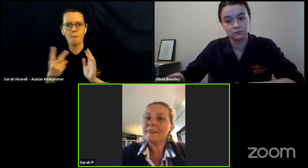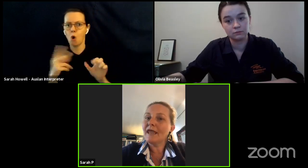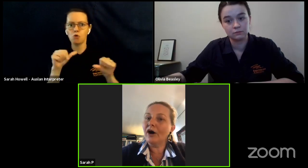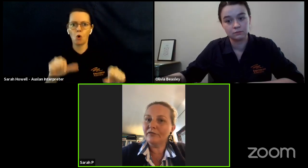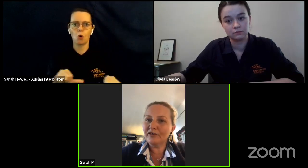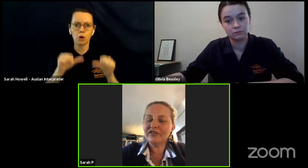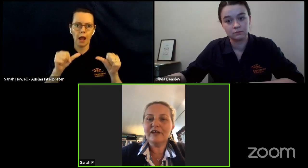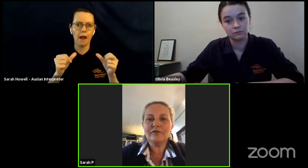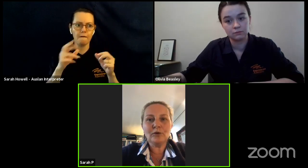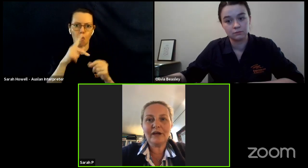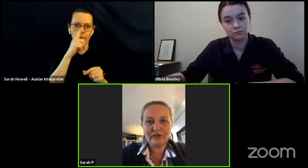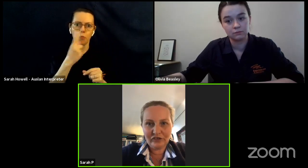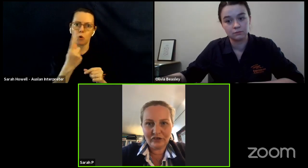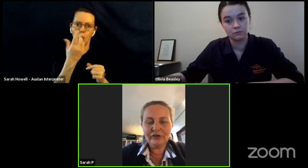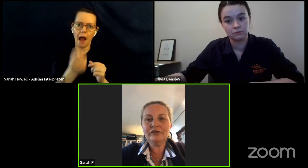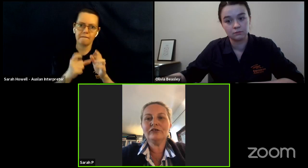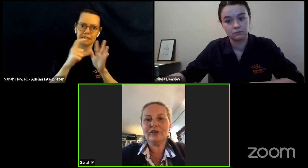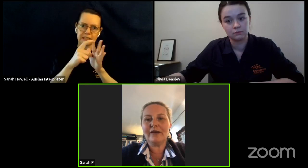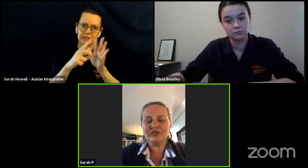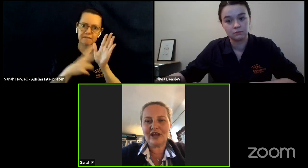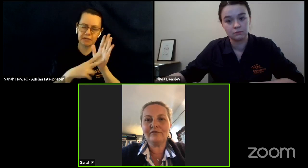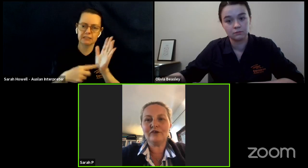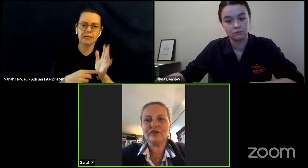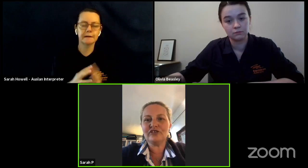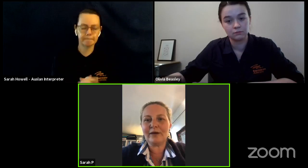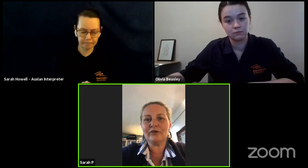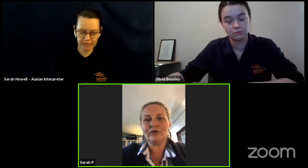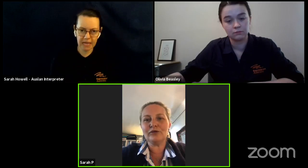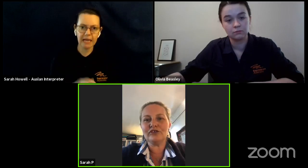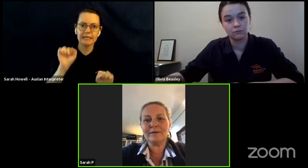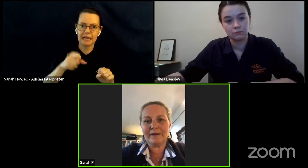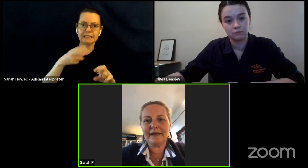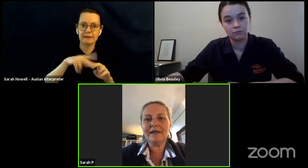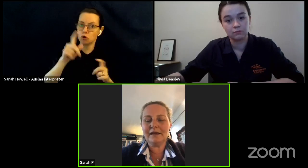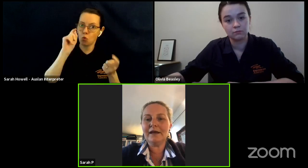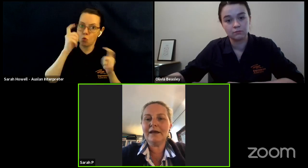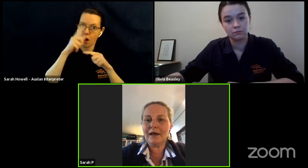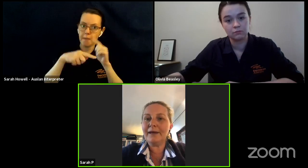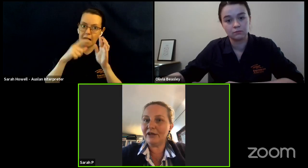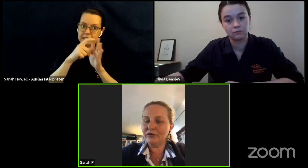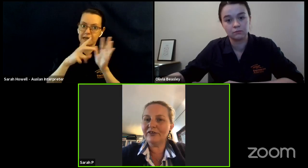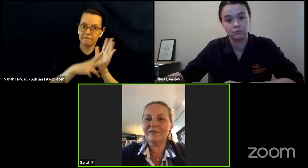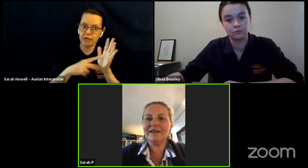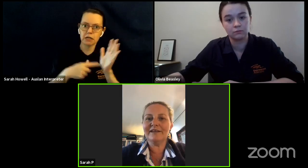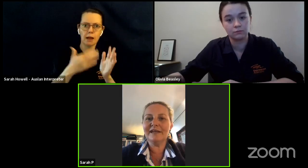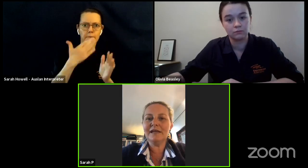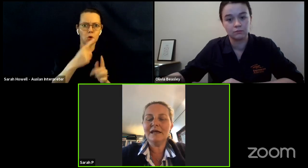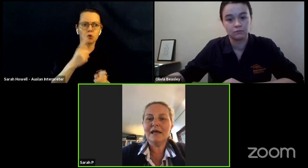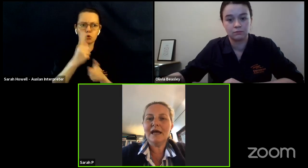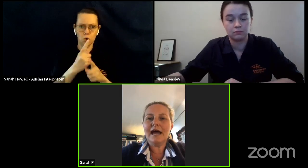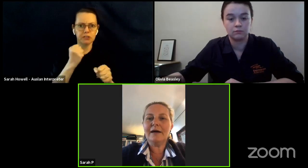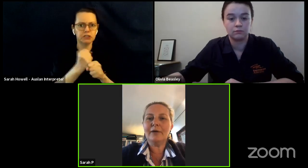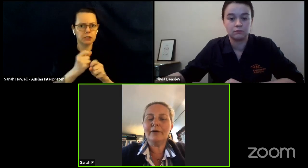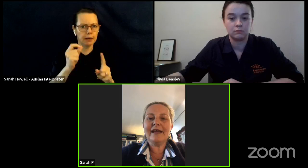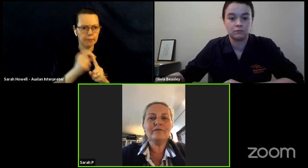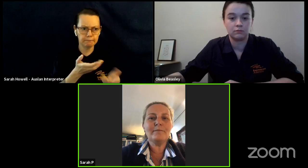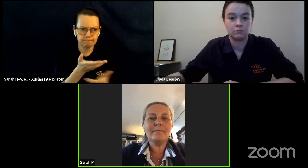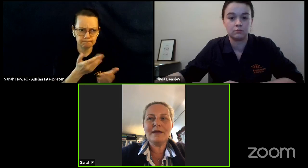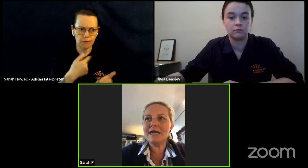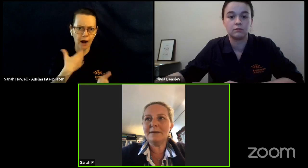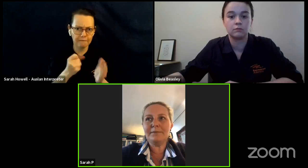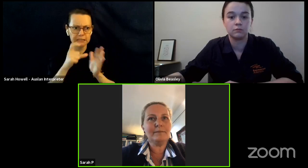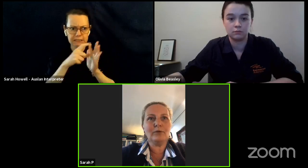So obviously, if you are concerned, you have a further chat with your GP about your DVT. But we